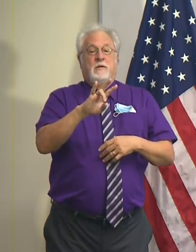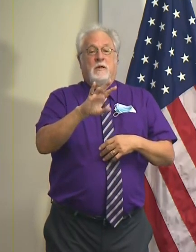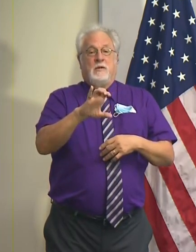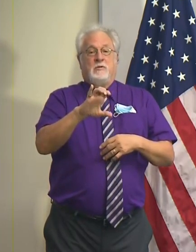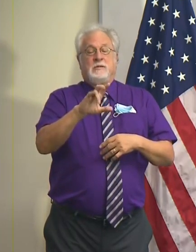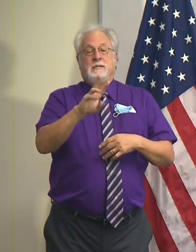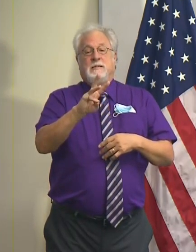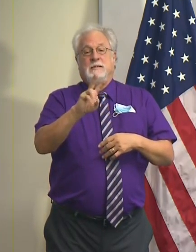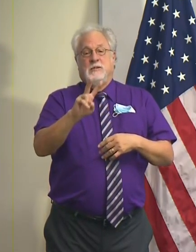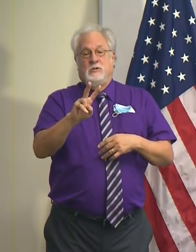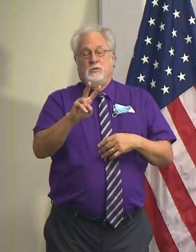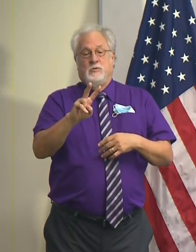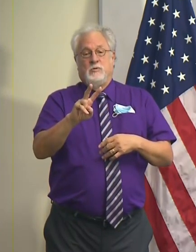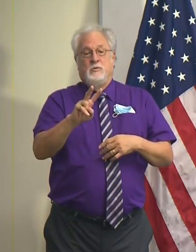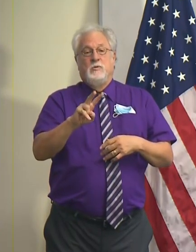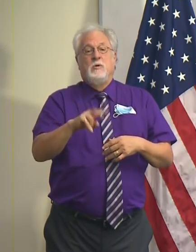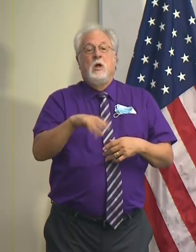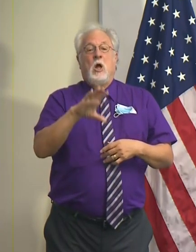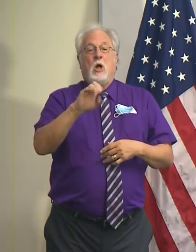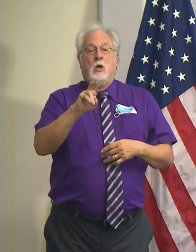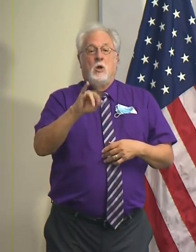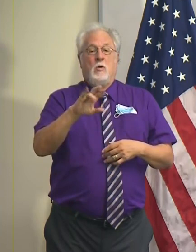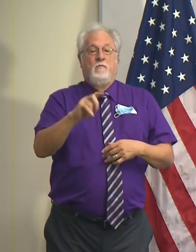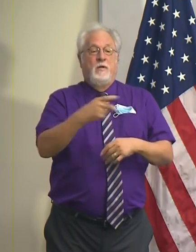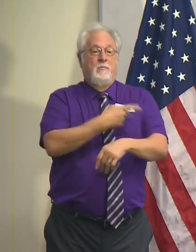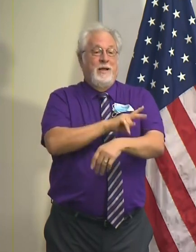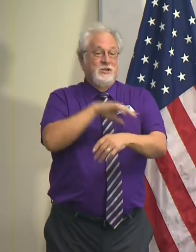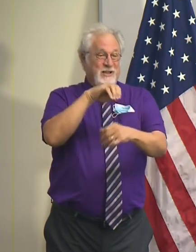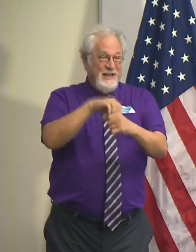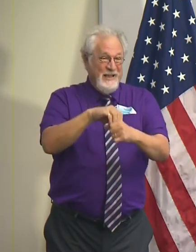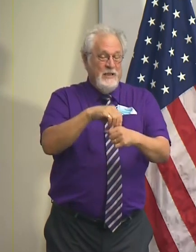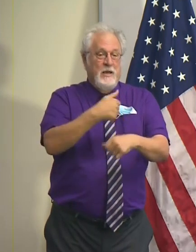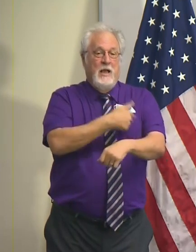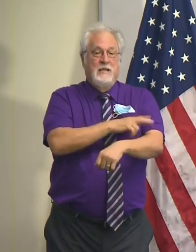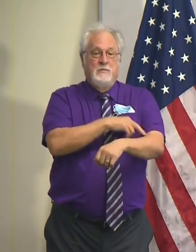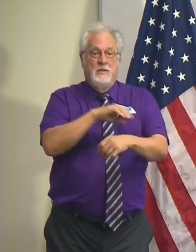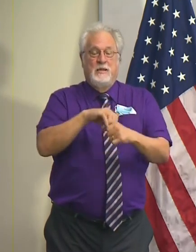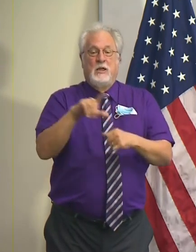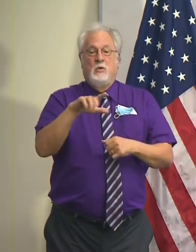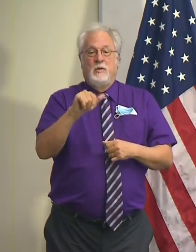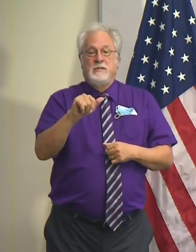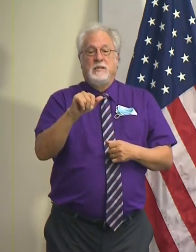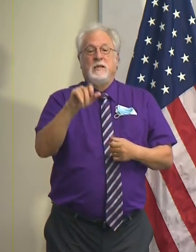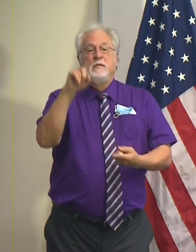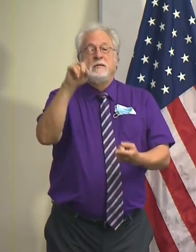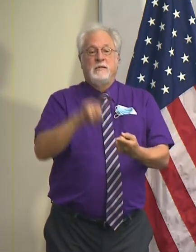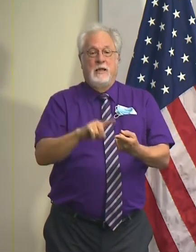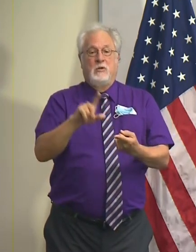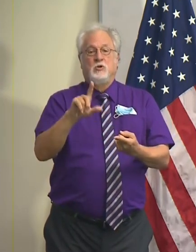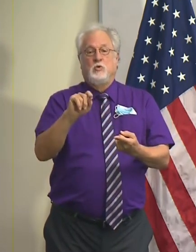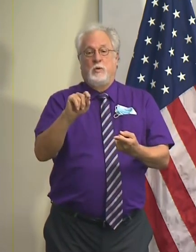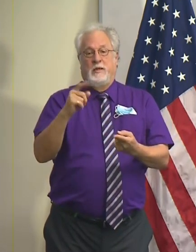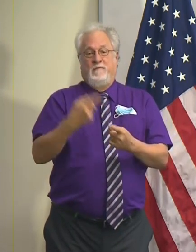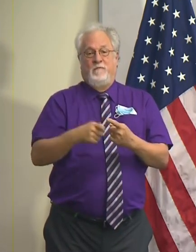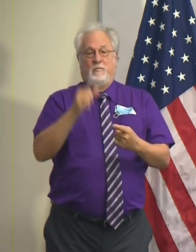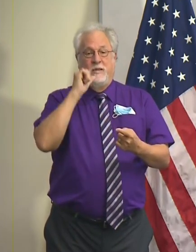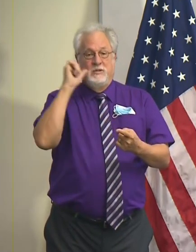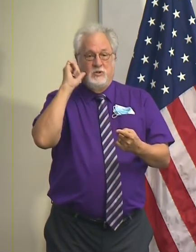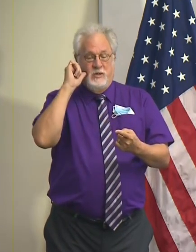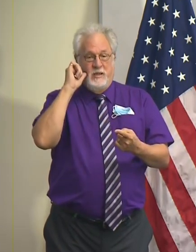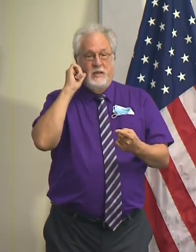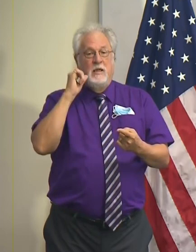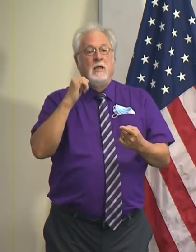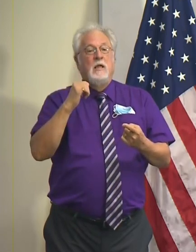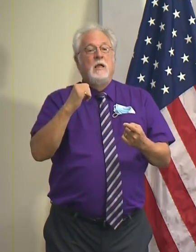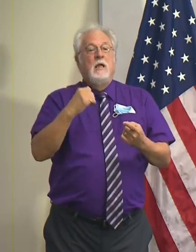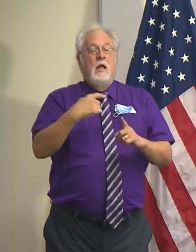762 COVID patients in hospitals across the state of Louisiana. That's down 20 since yesterday.